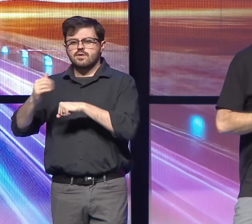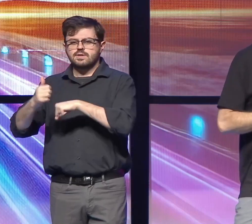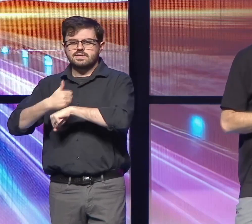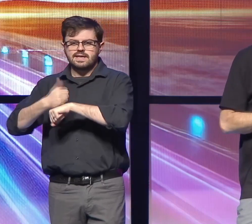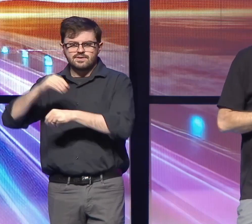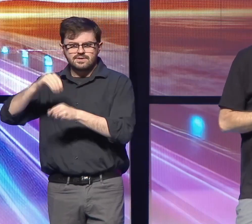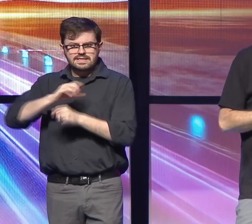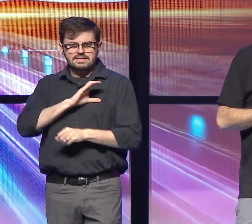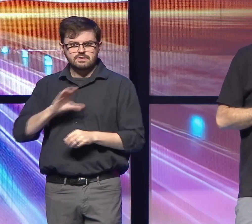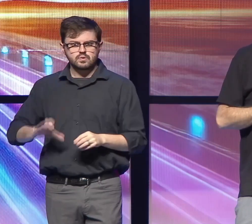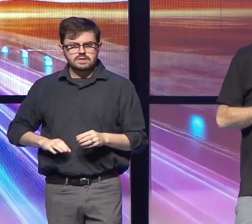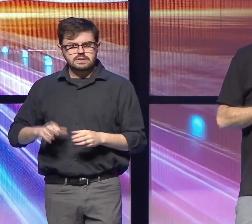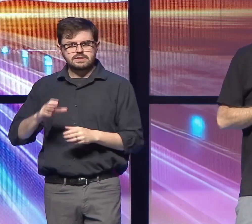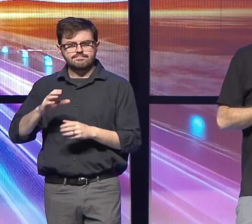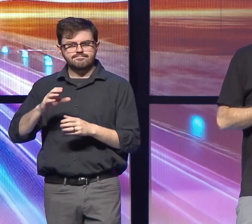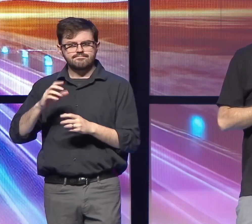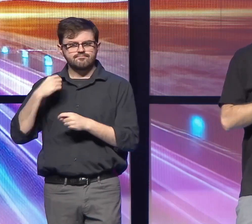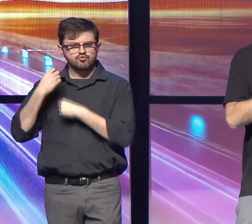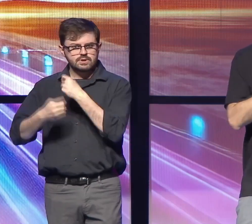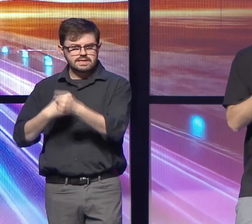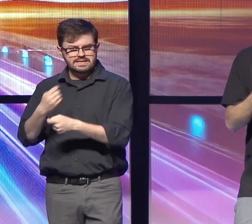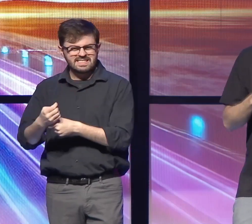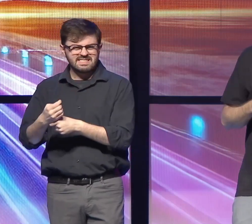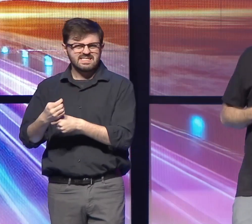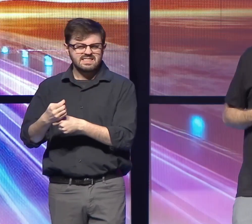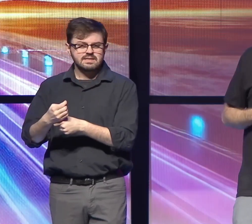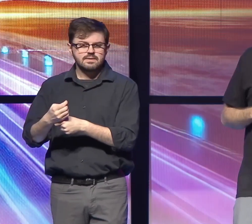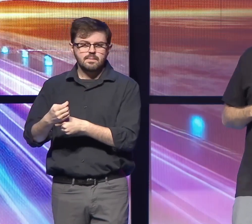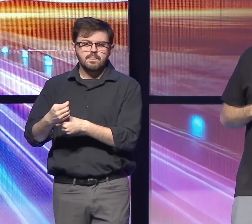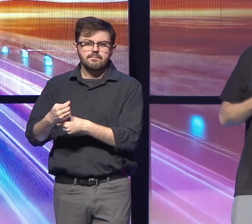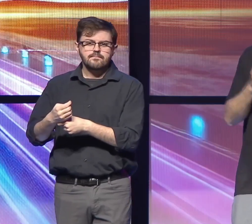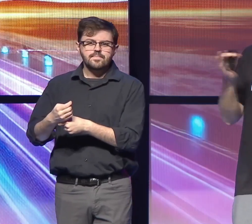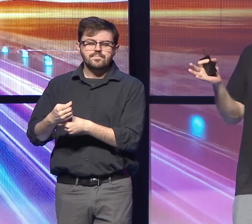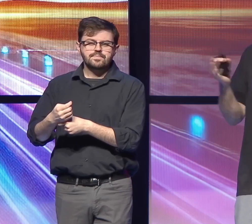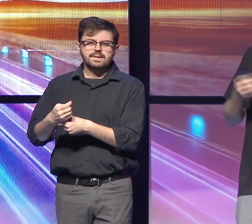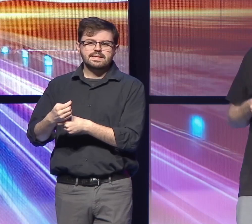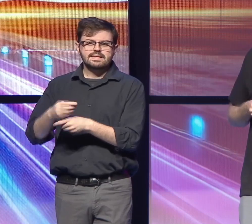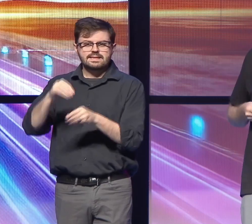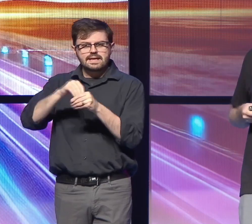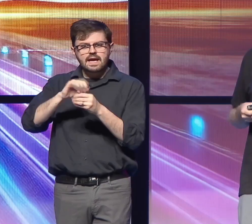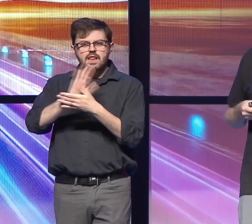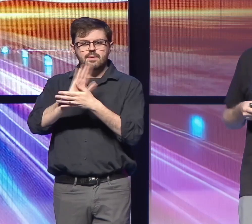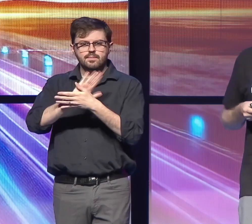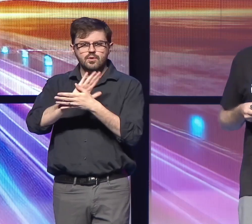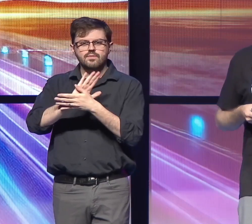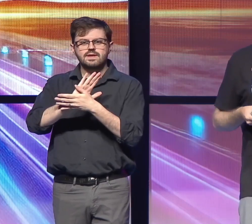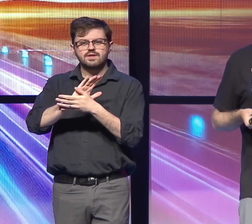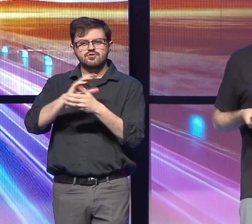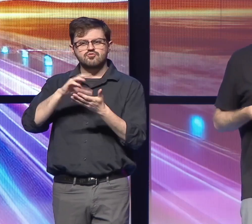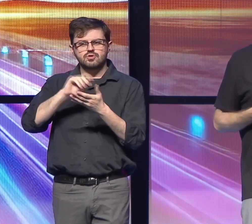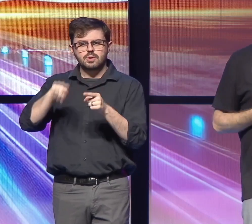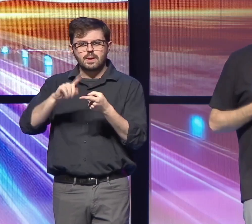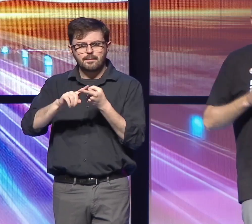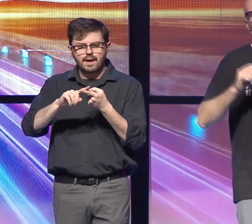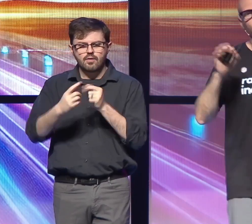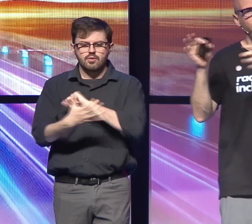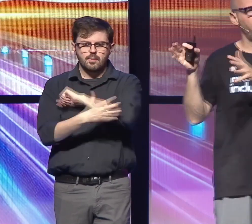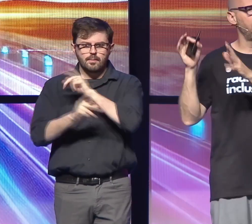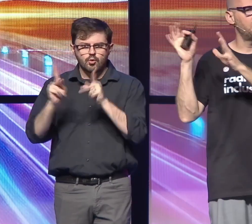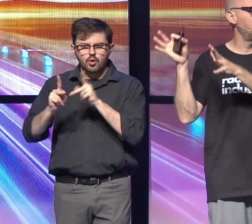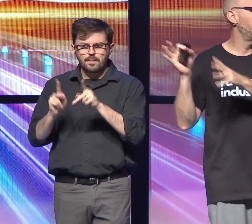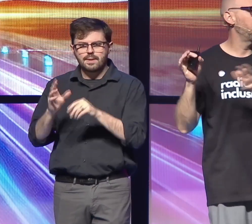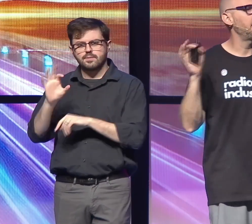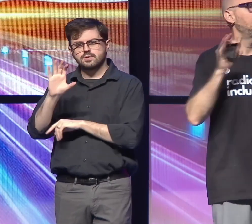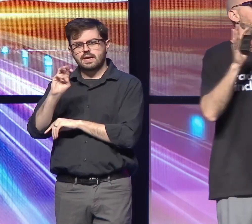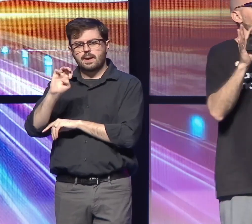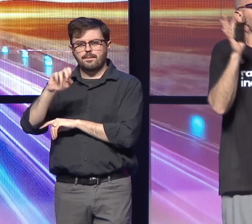nefarious in my opinion. And so it's a documentary called Bad Faith. And in that documentary, you can learn more about the Poor People's Campaign, or you can go online